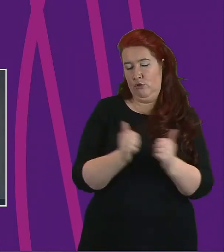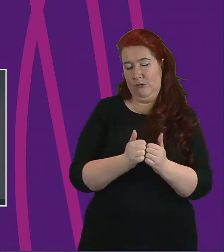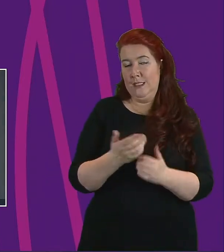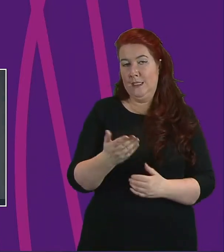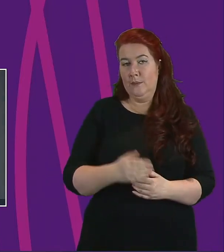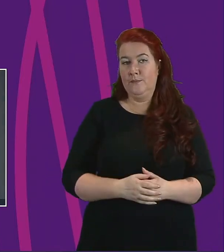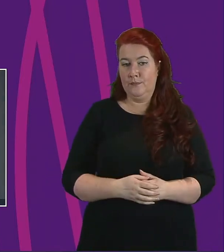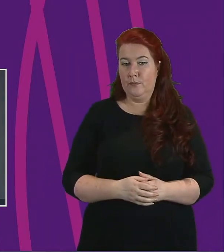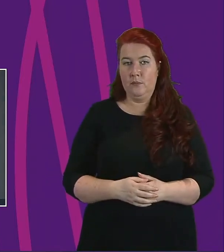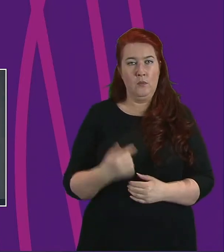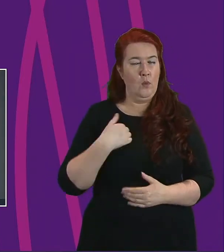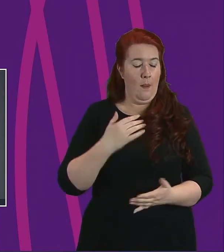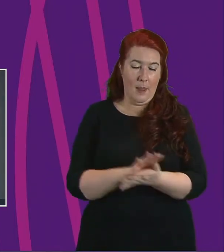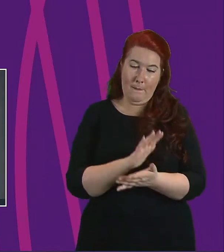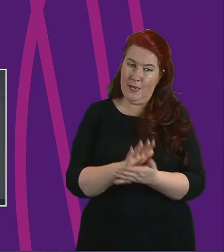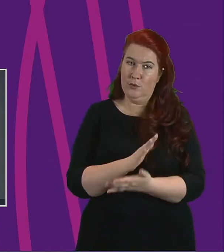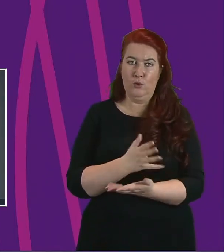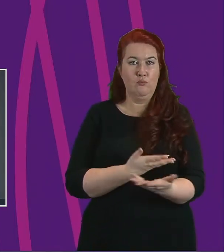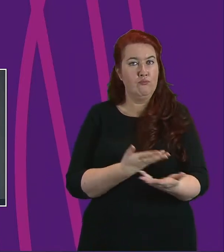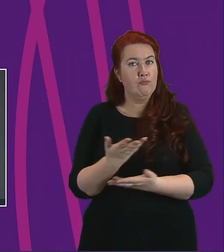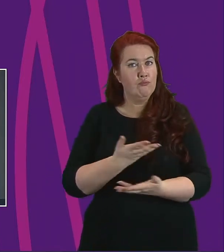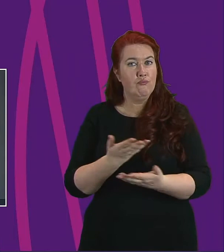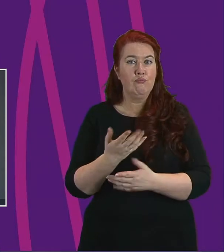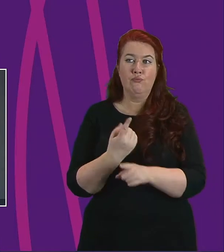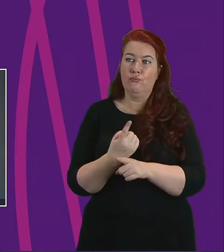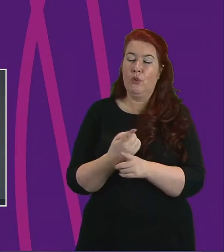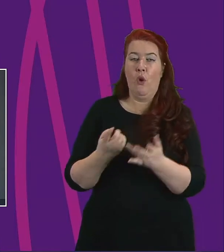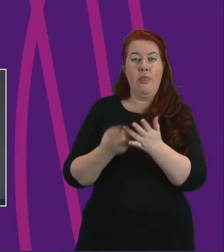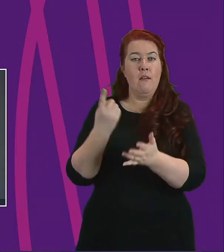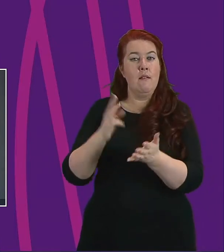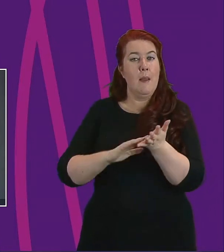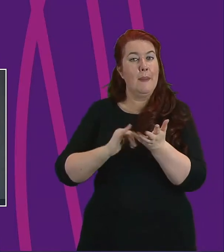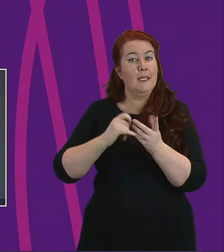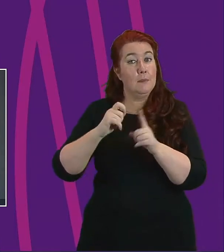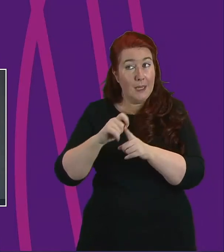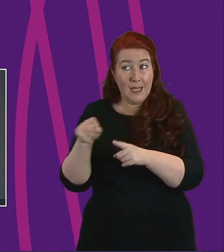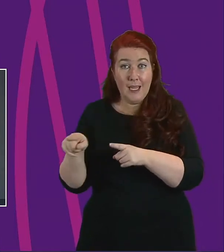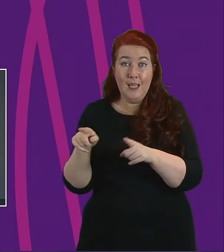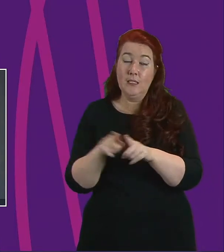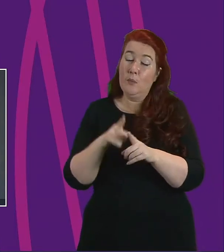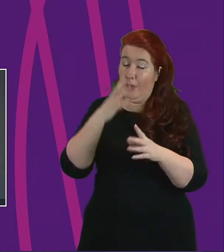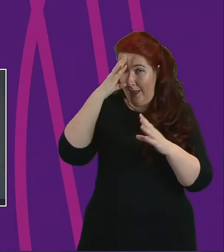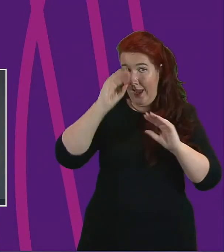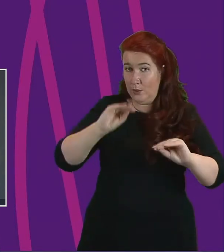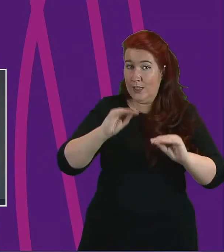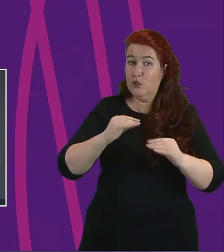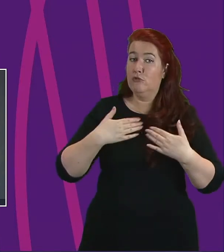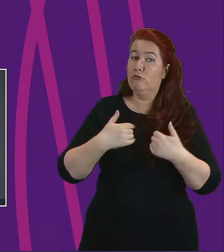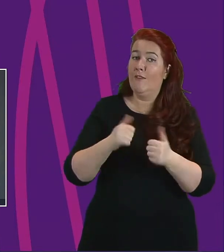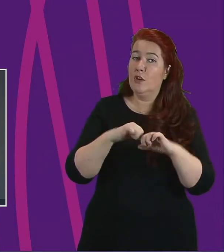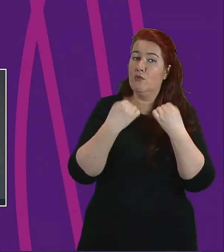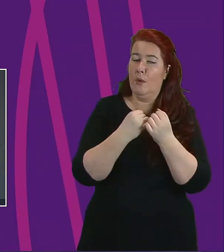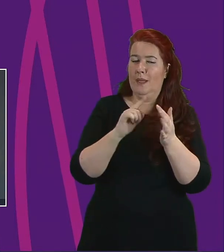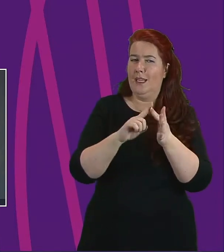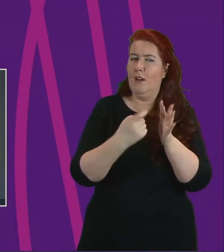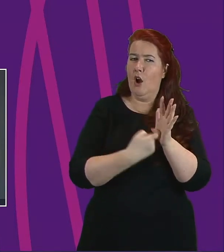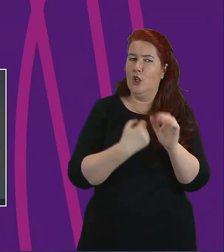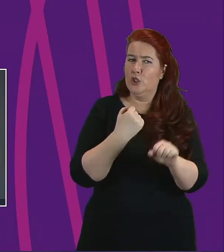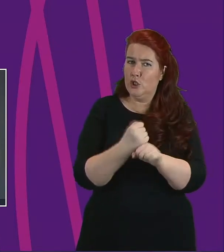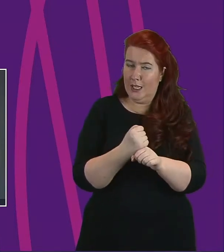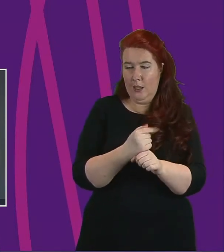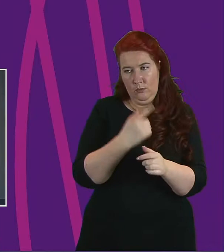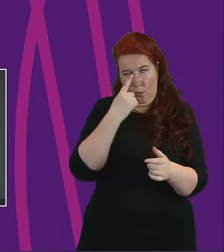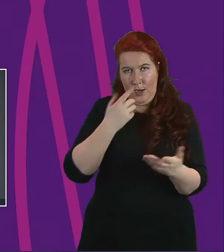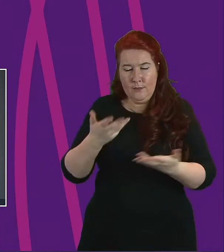be happy to engage in discussion with members of Parliament, as I am with the Education Recovery Group, around the scientific advice